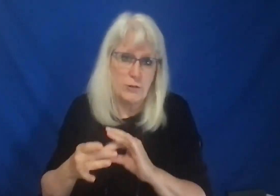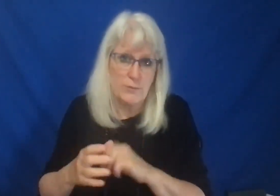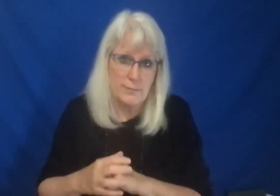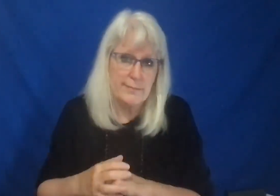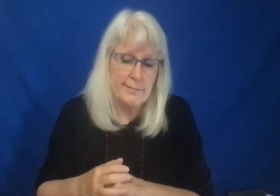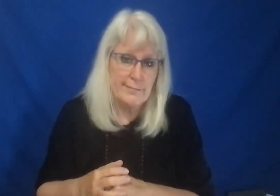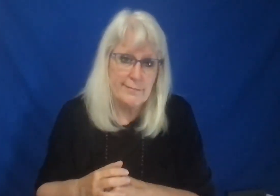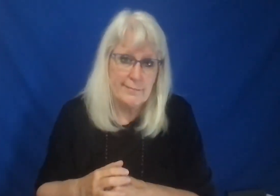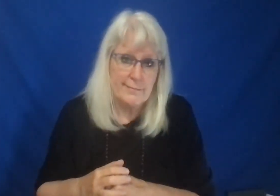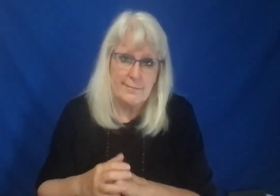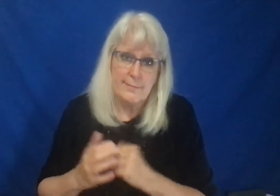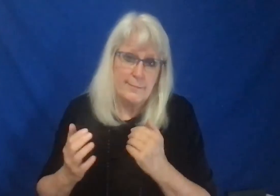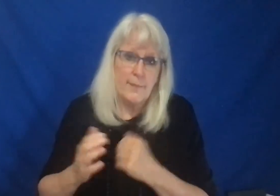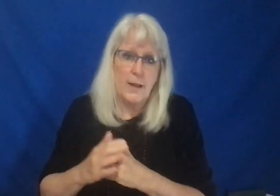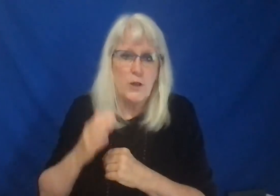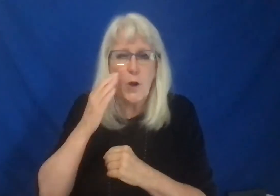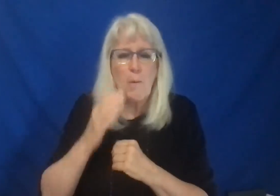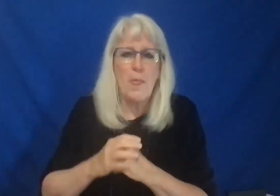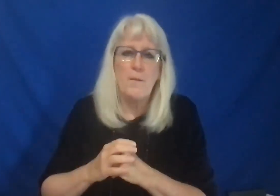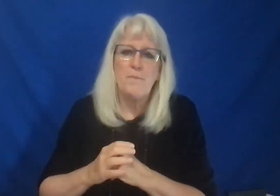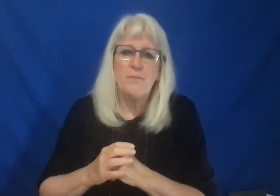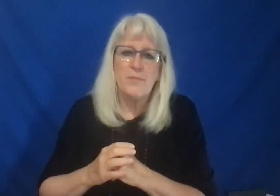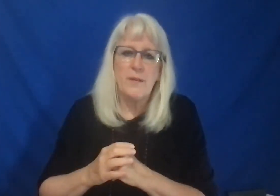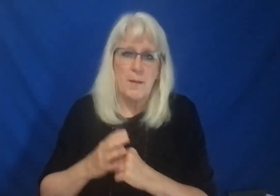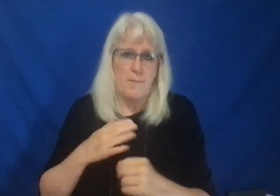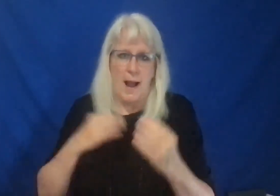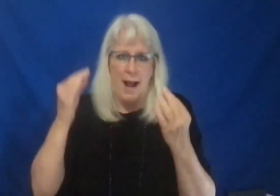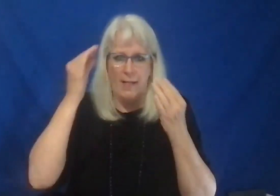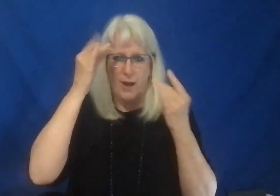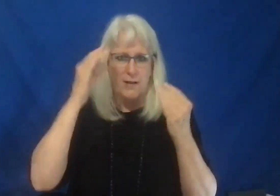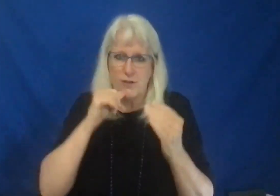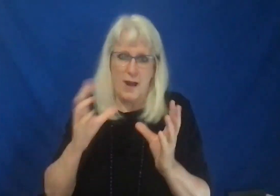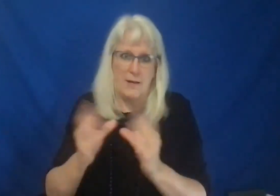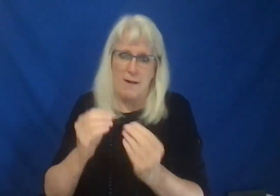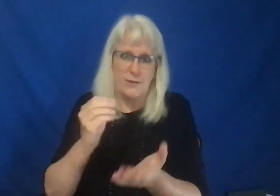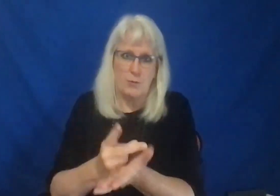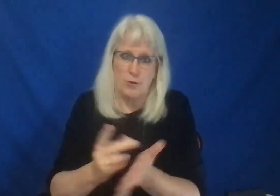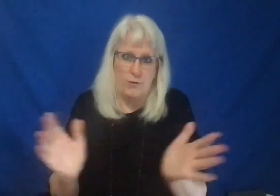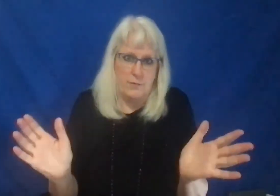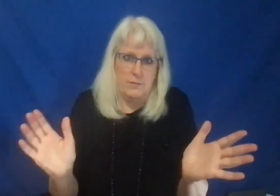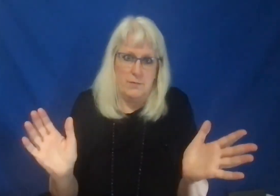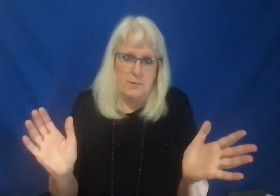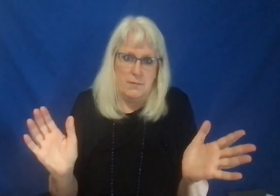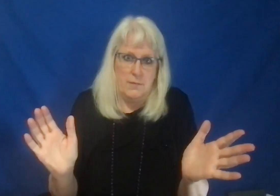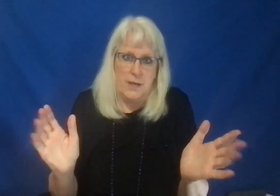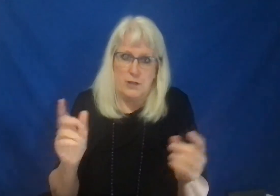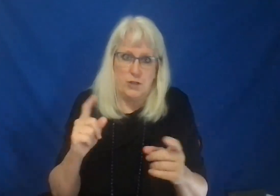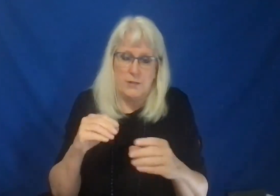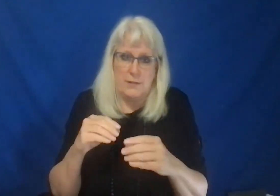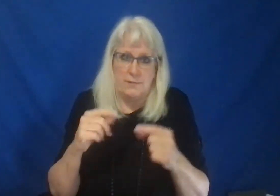know, these thoughts are not conference approved. They are just between my two ears and what I try to do on a